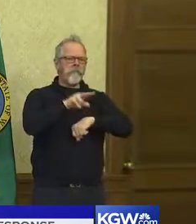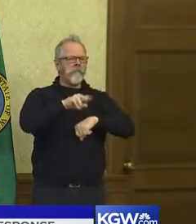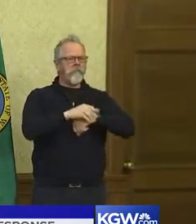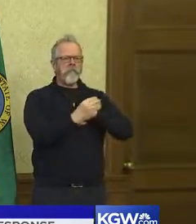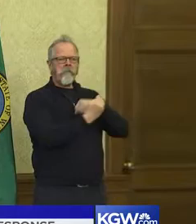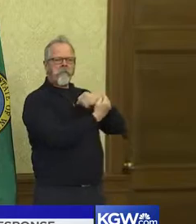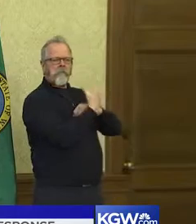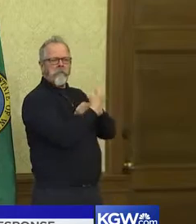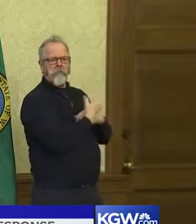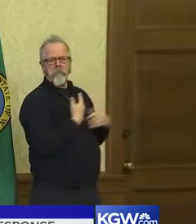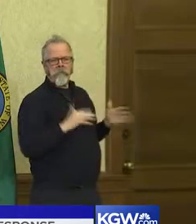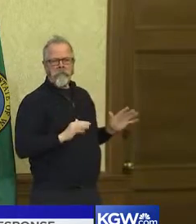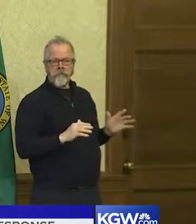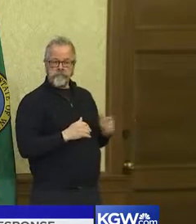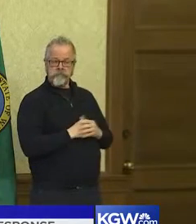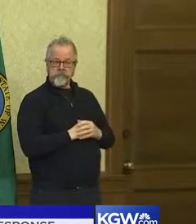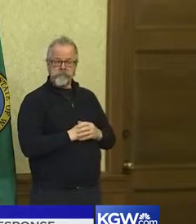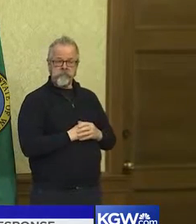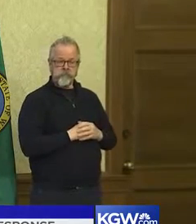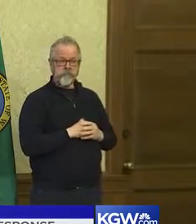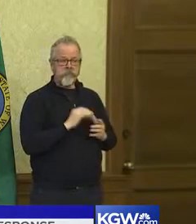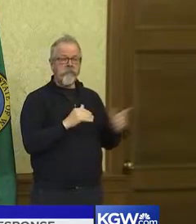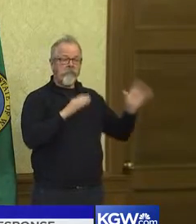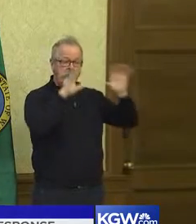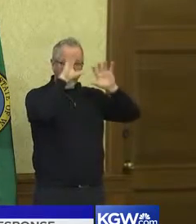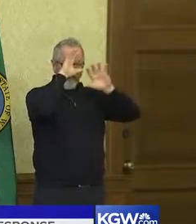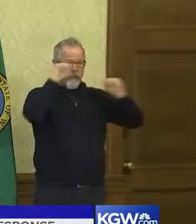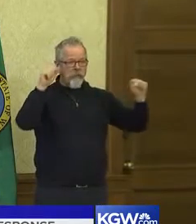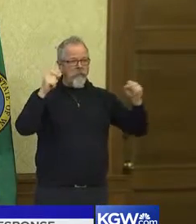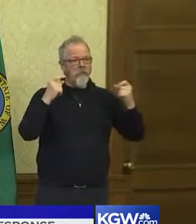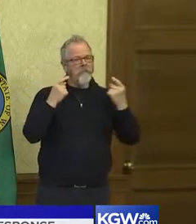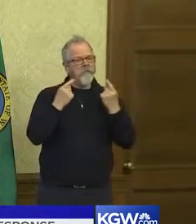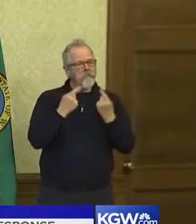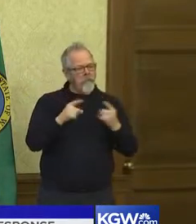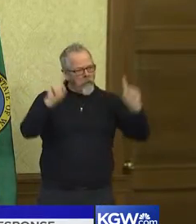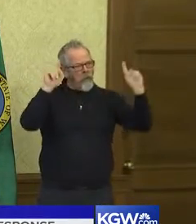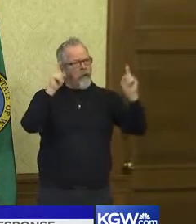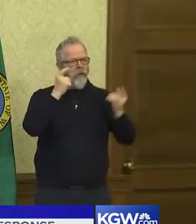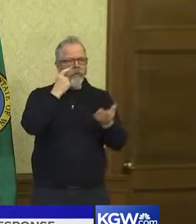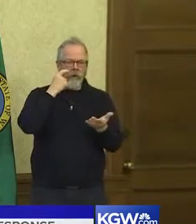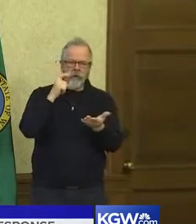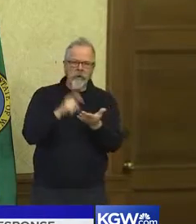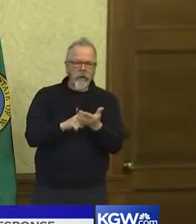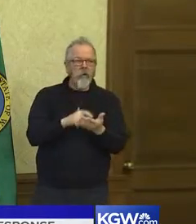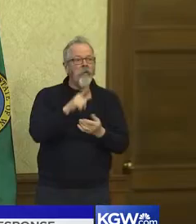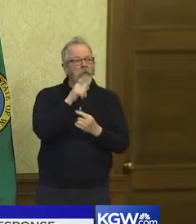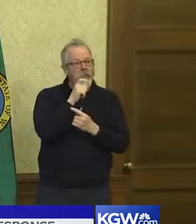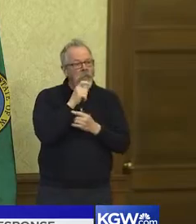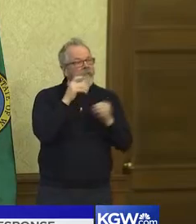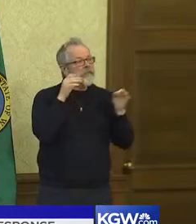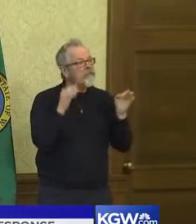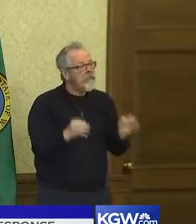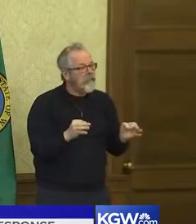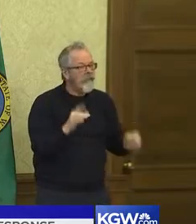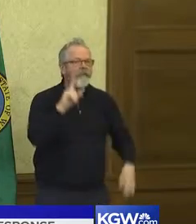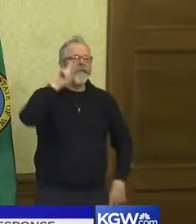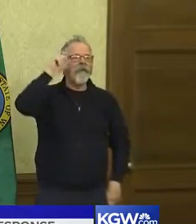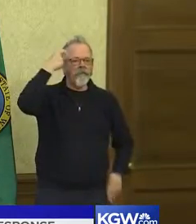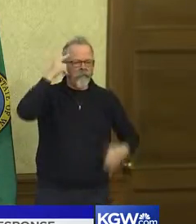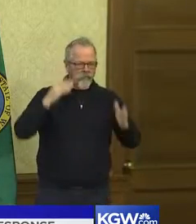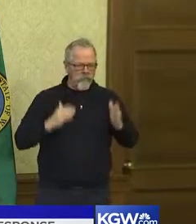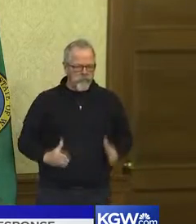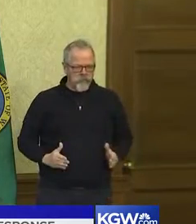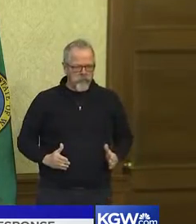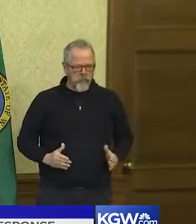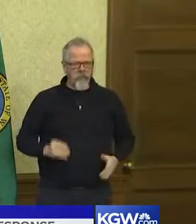in the states and the governor's offices, both Republicans and Democrats. And I'm glad that he has recognized that, because we